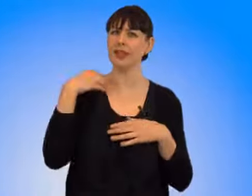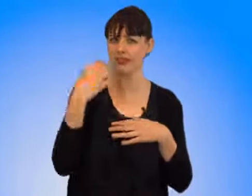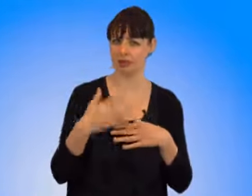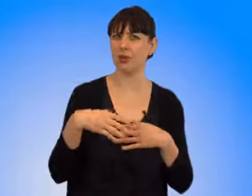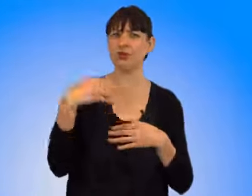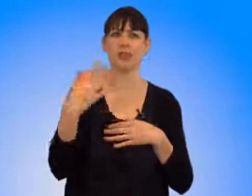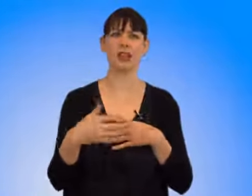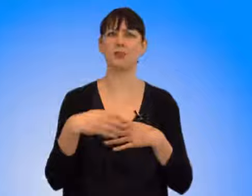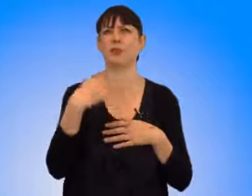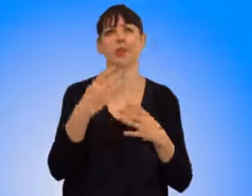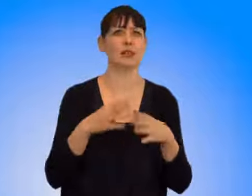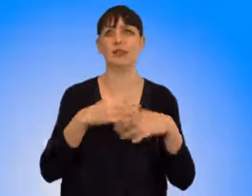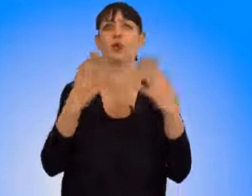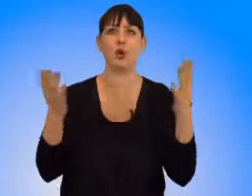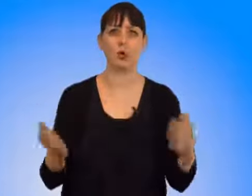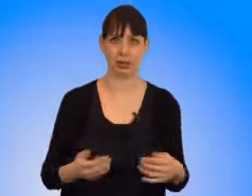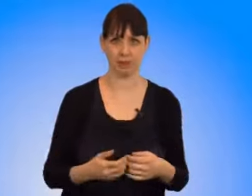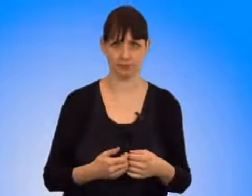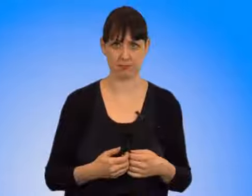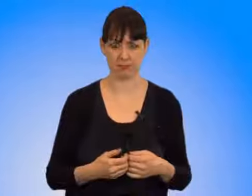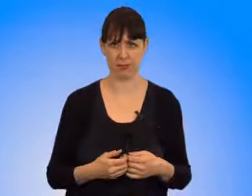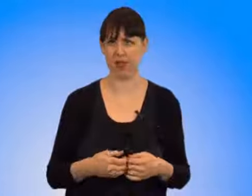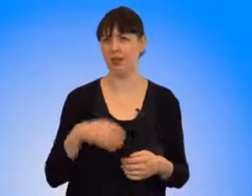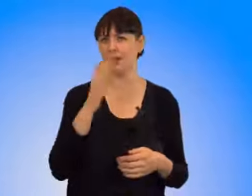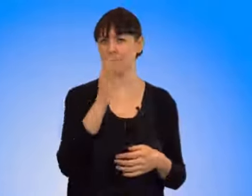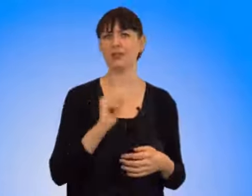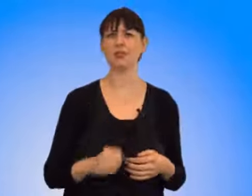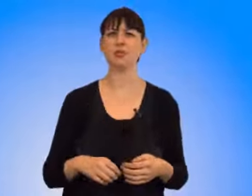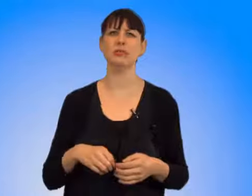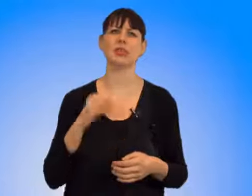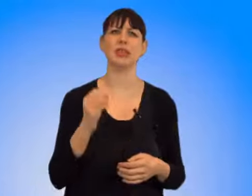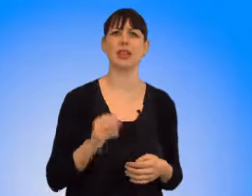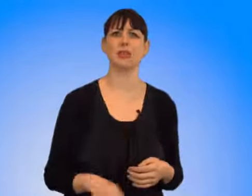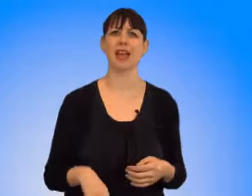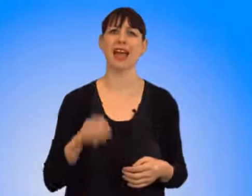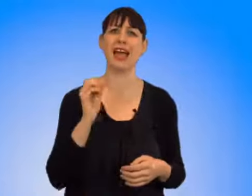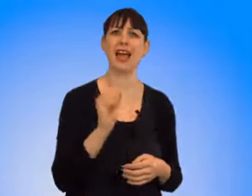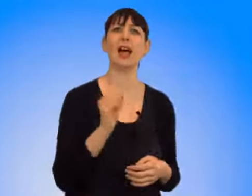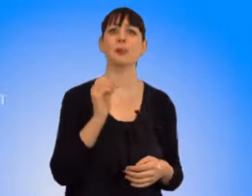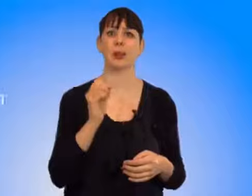It's supposed to help the pain go away. You can also use the noun, a burn.